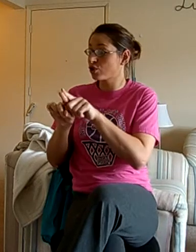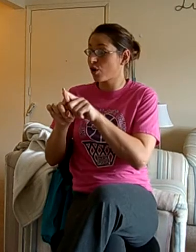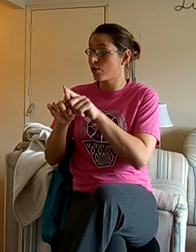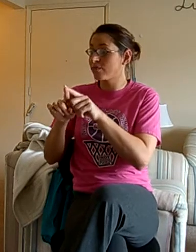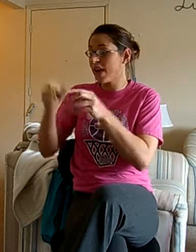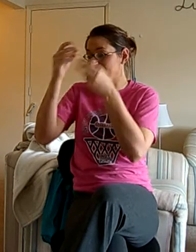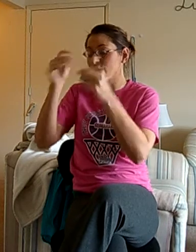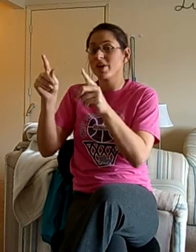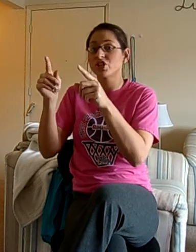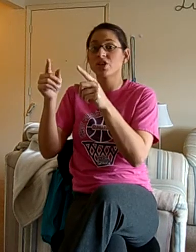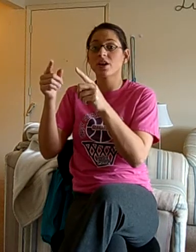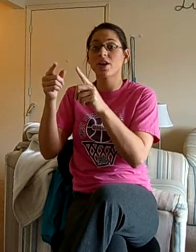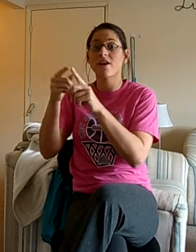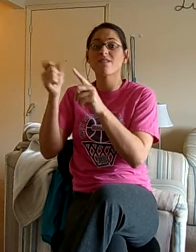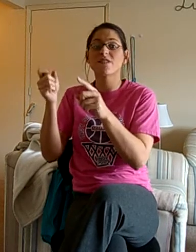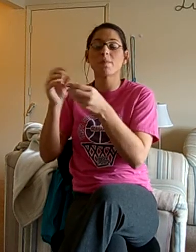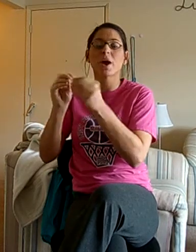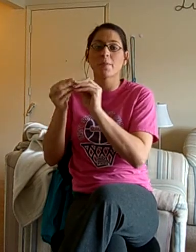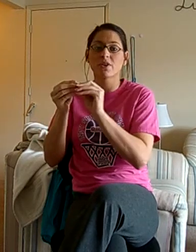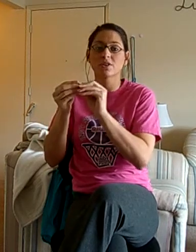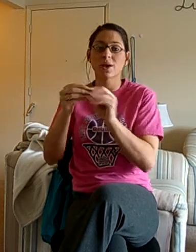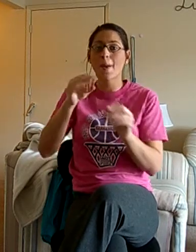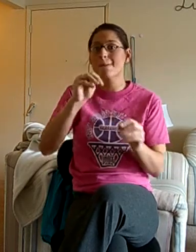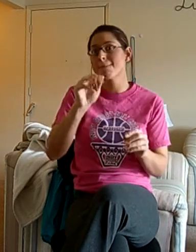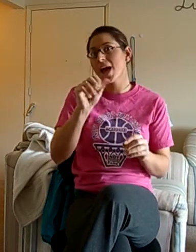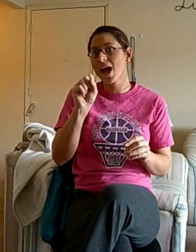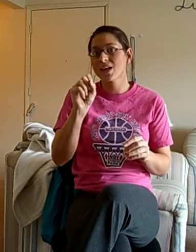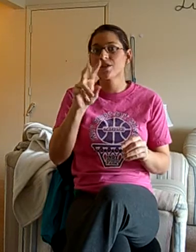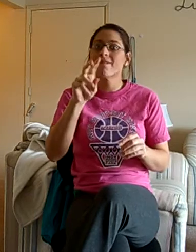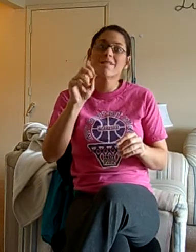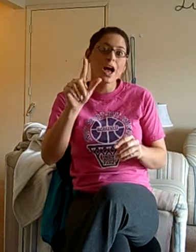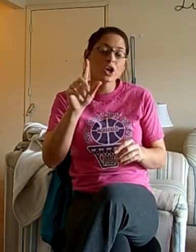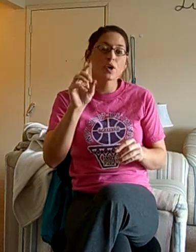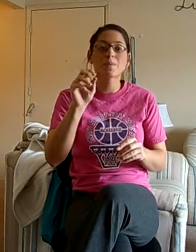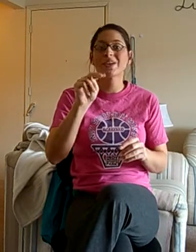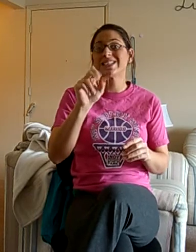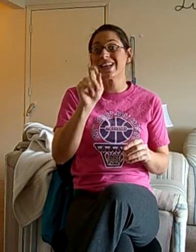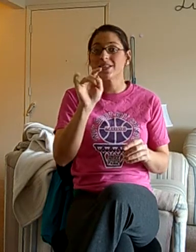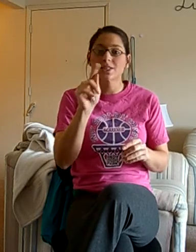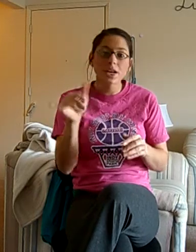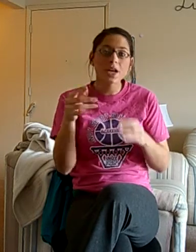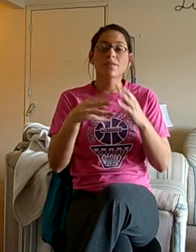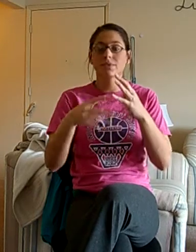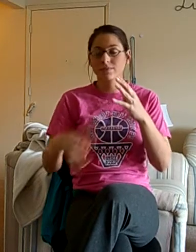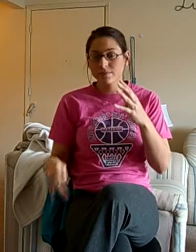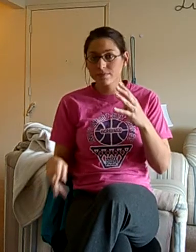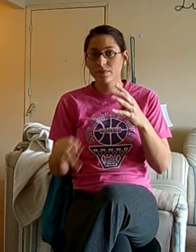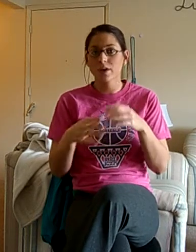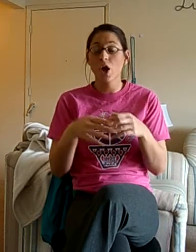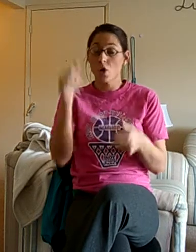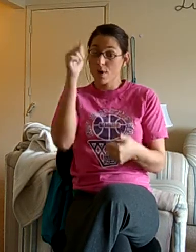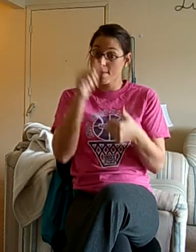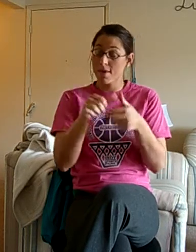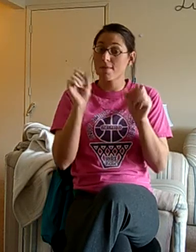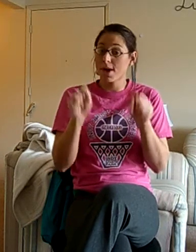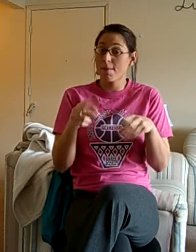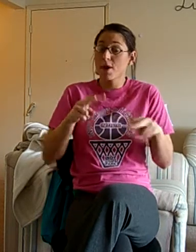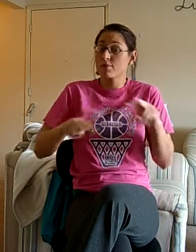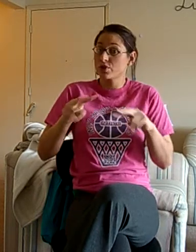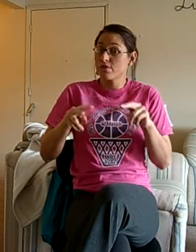mass and volume and density and so forth. So you got to remember that it can be observed or measured without